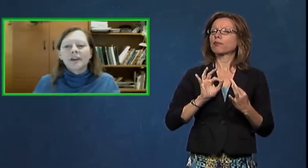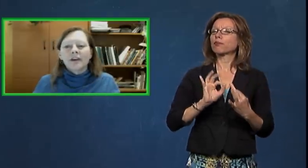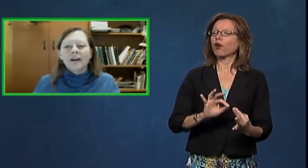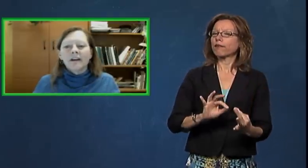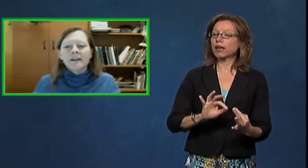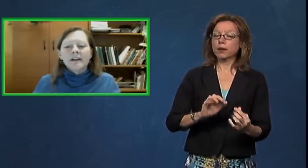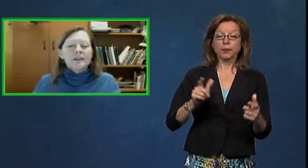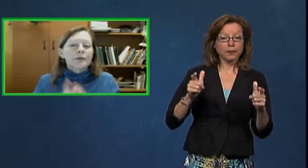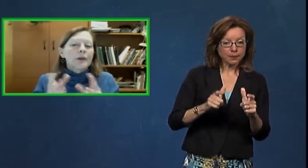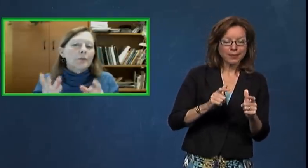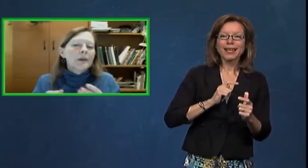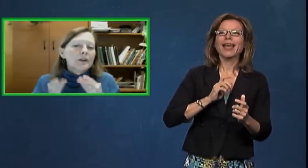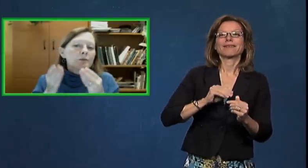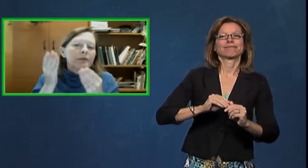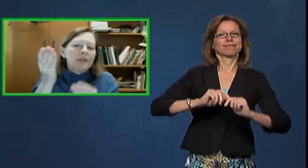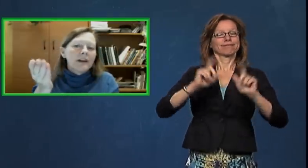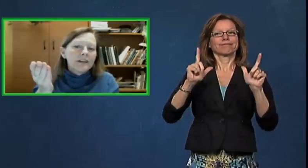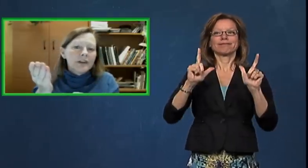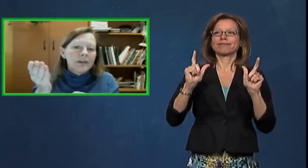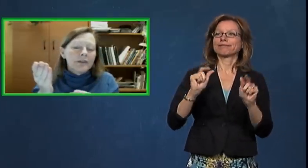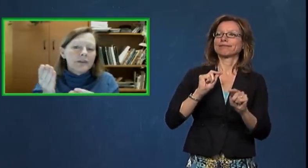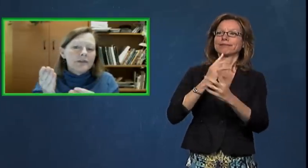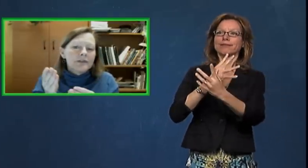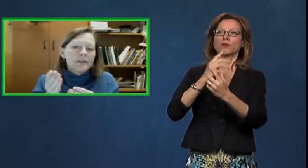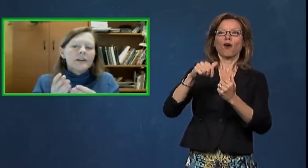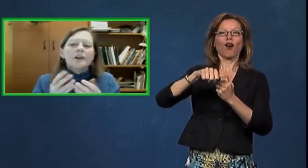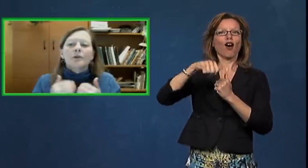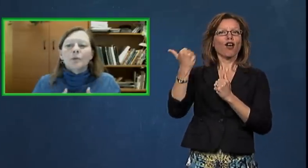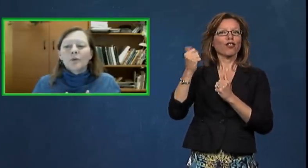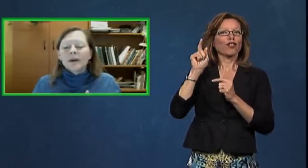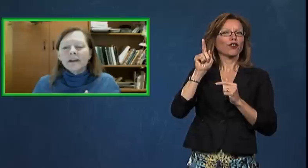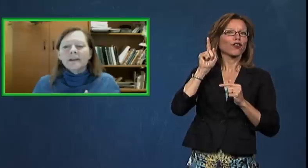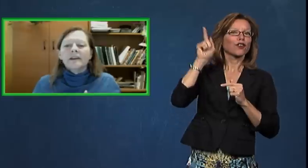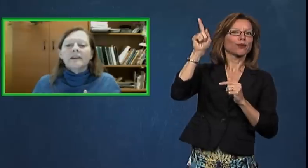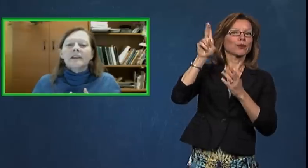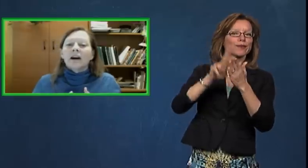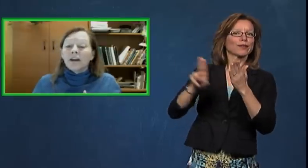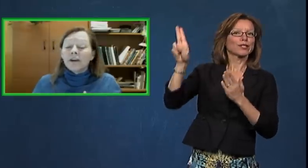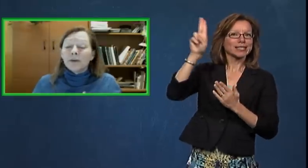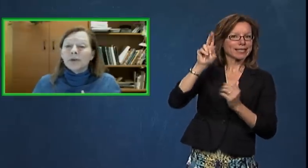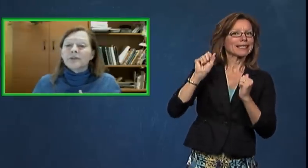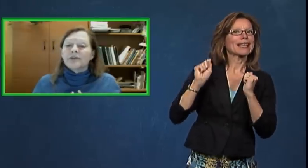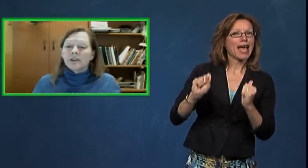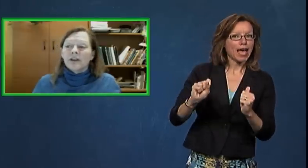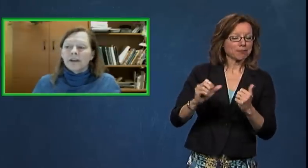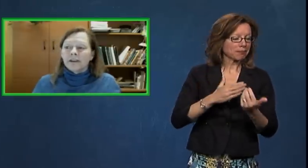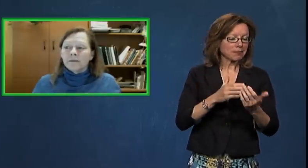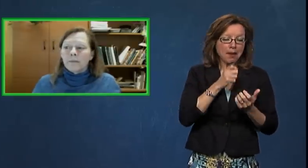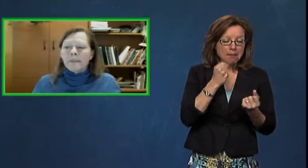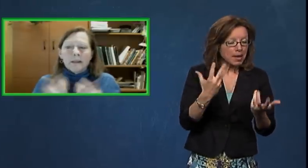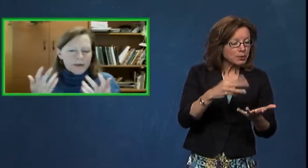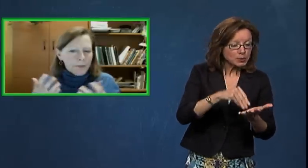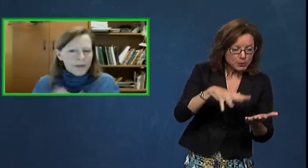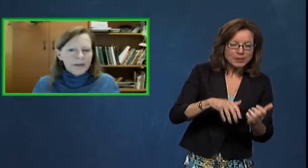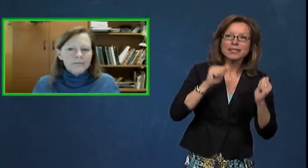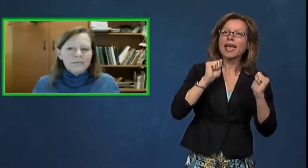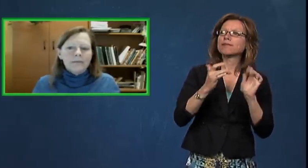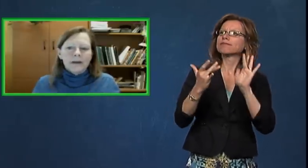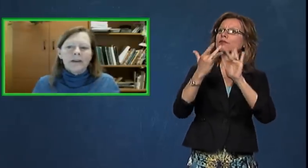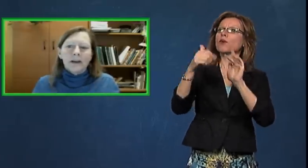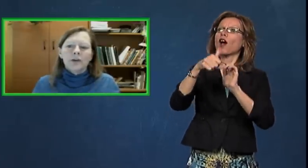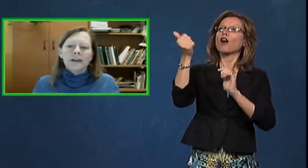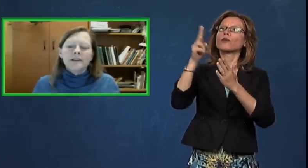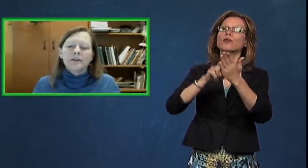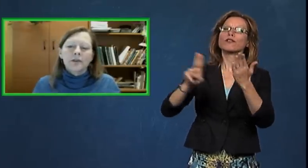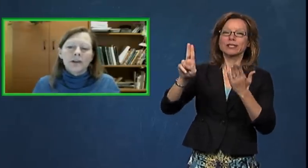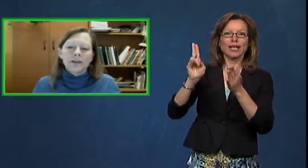into VRI, so that we could provide it to others when our numbers declined. It's something,